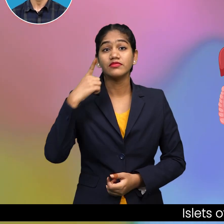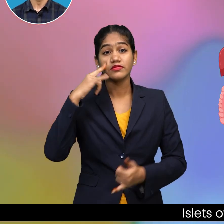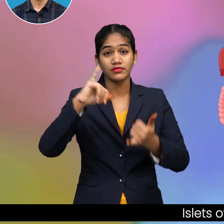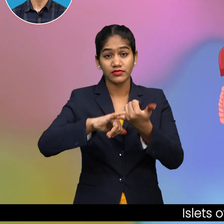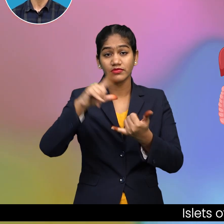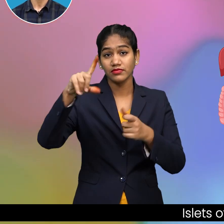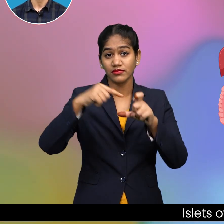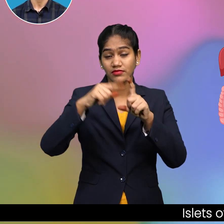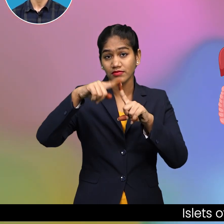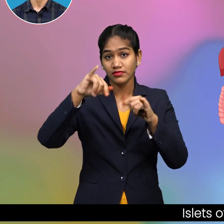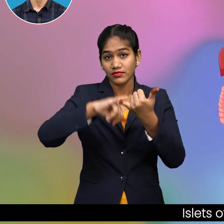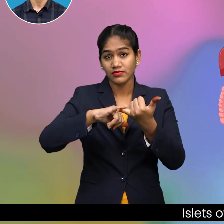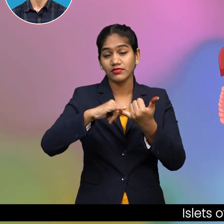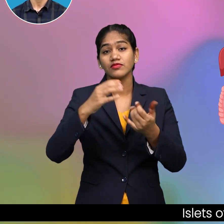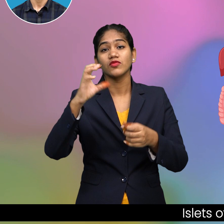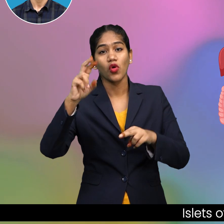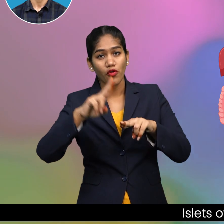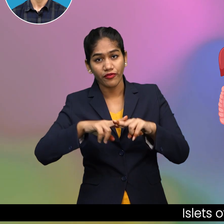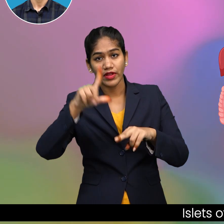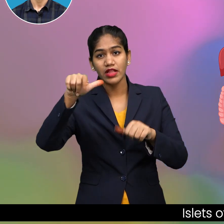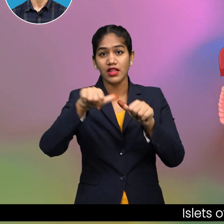islets of Langerhans.